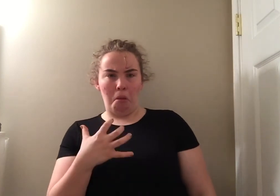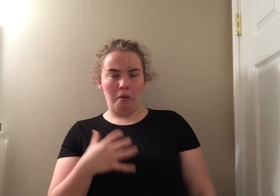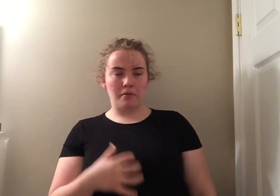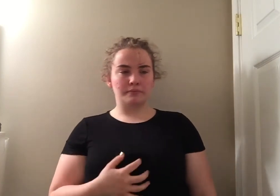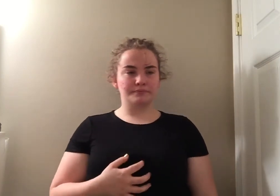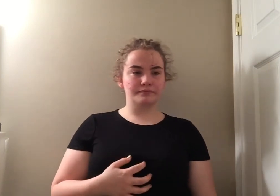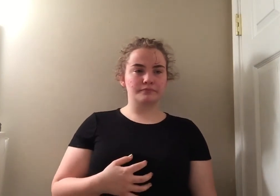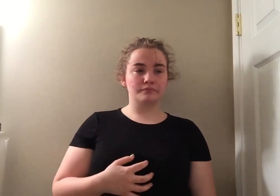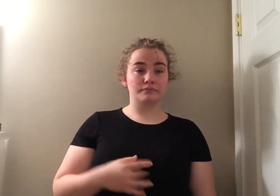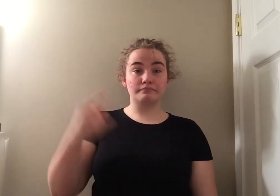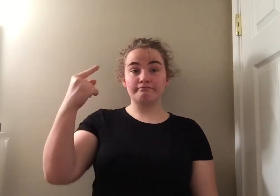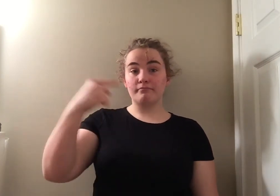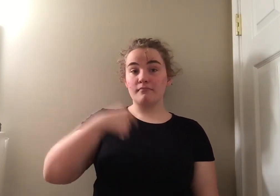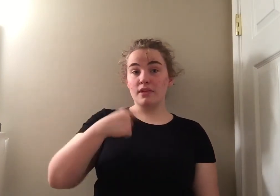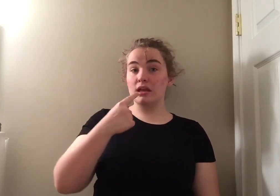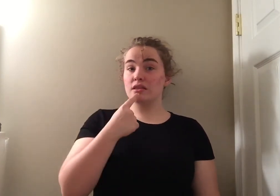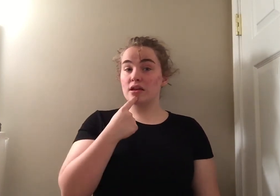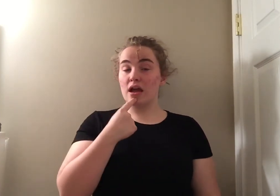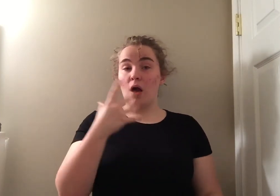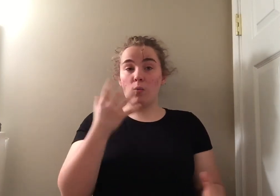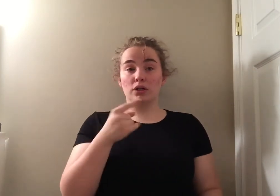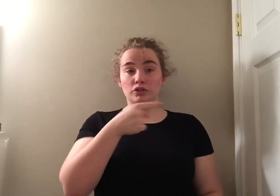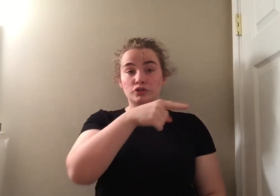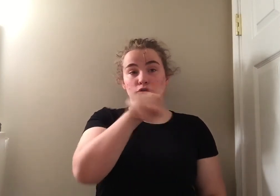to cooperate, what does that mean? What do I want you to do?